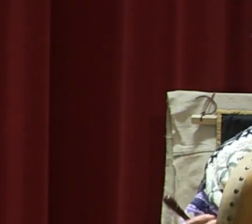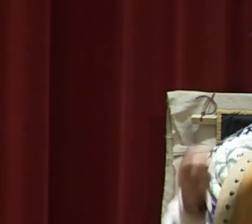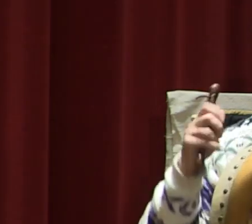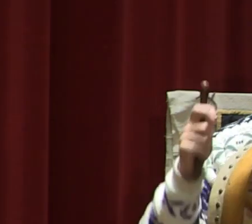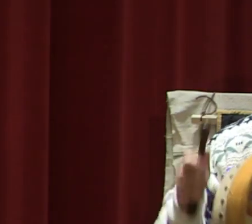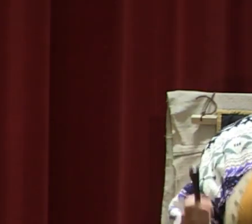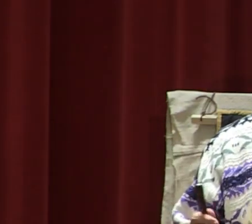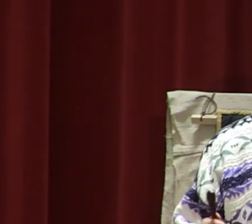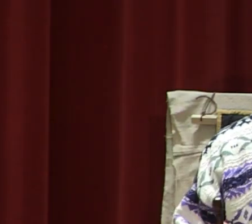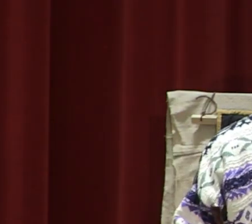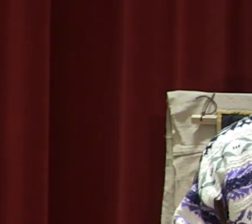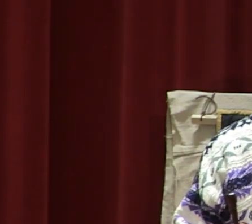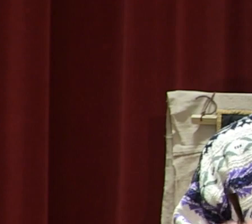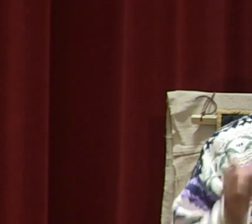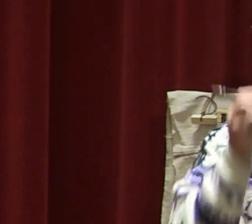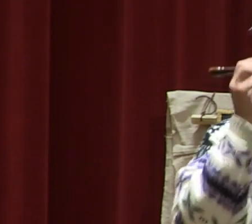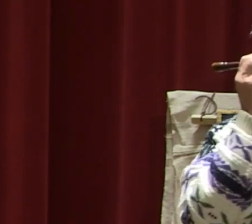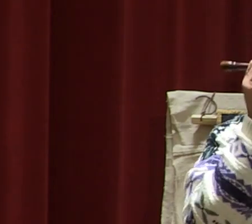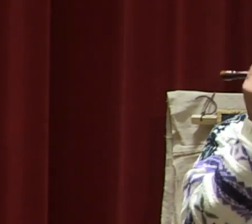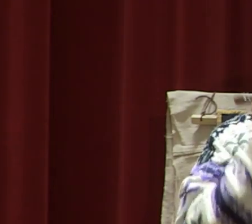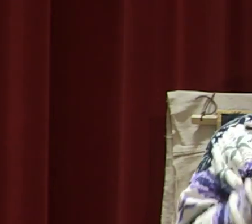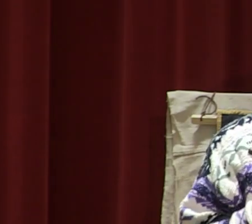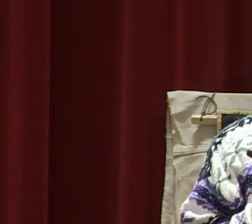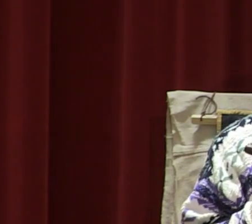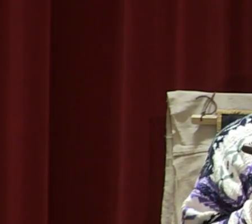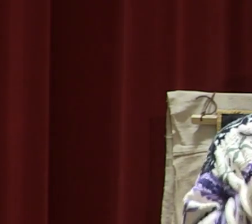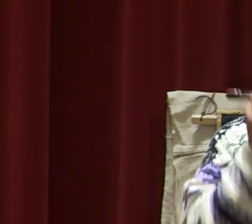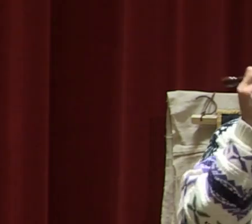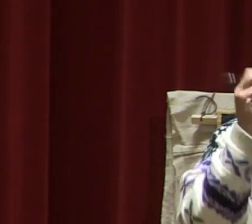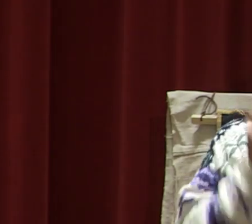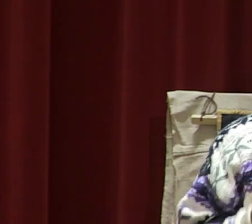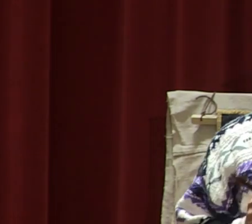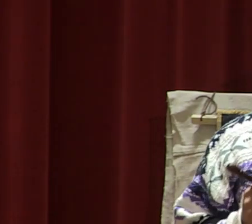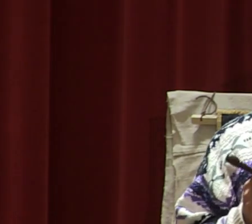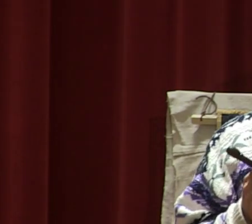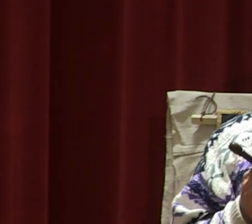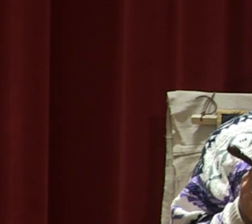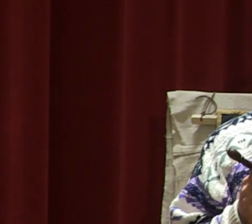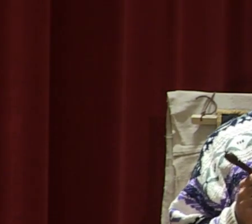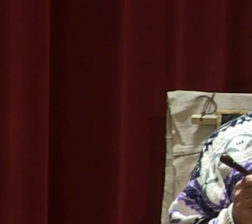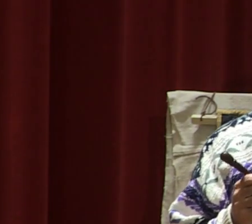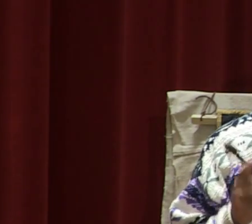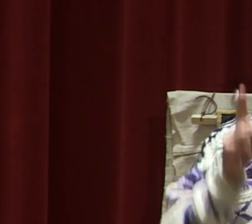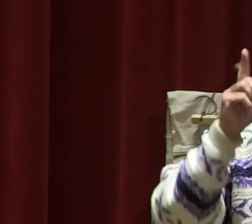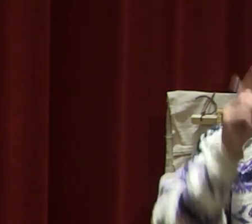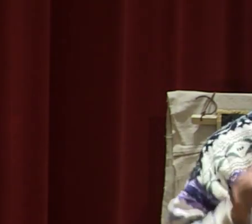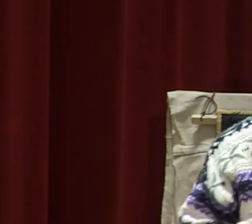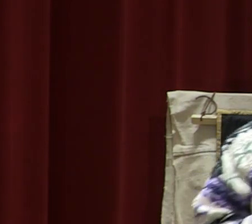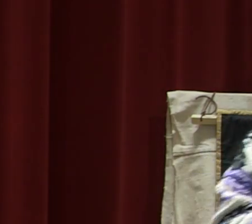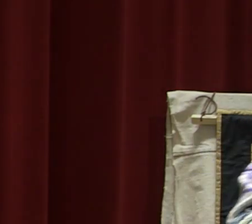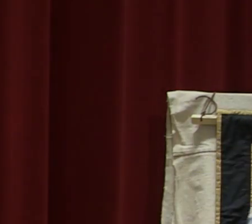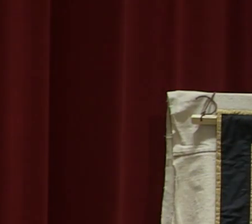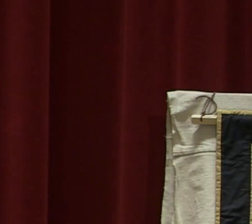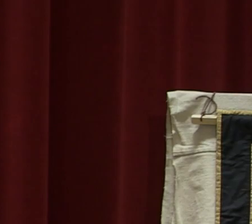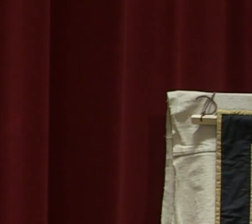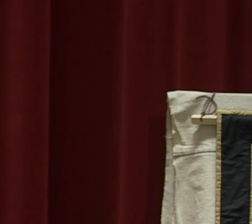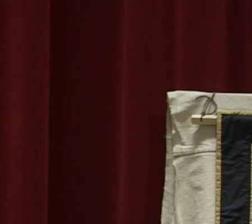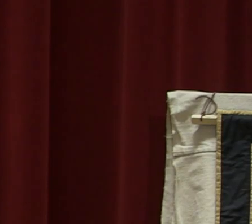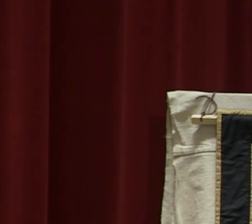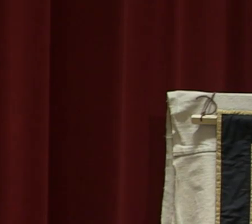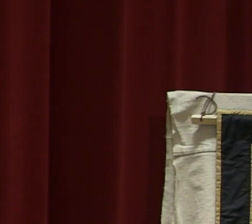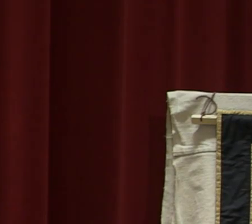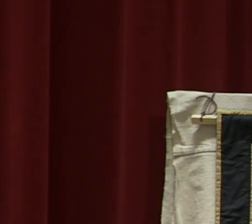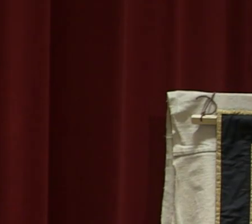and their thumbs. But the tipper came into being, and that is a